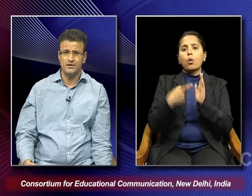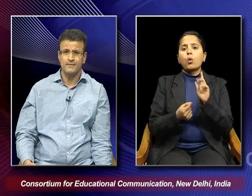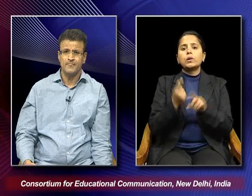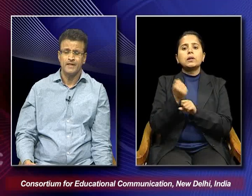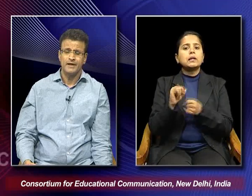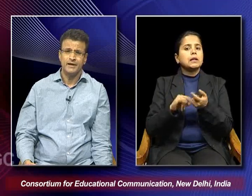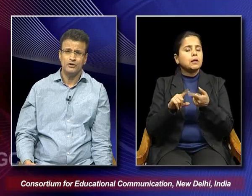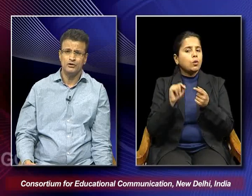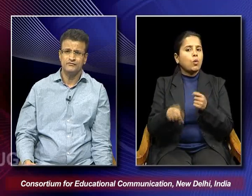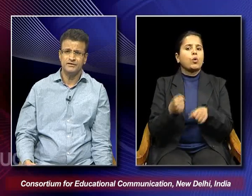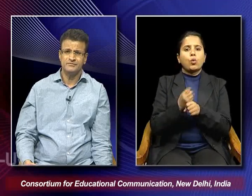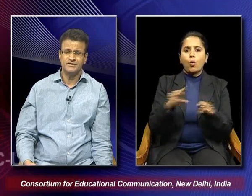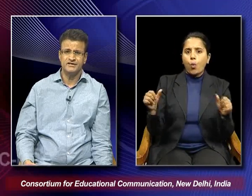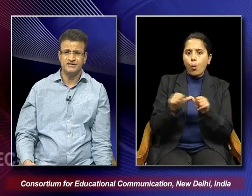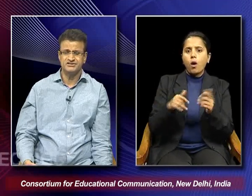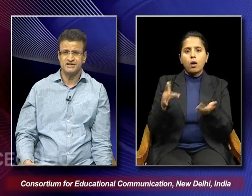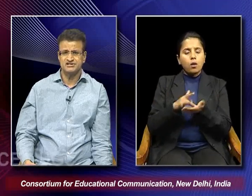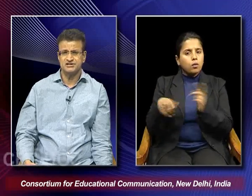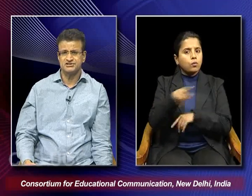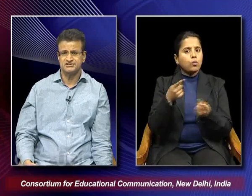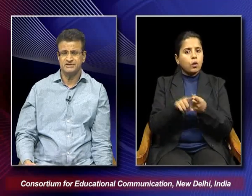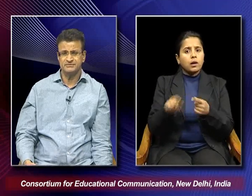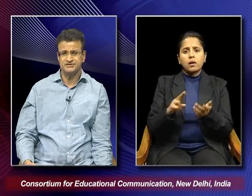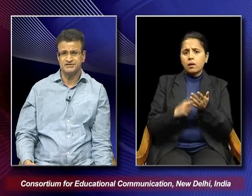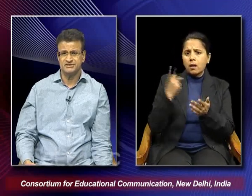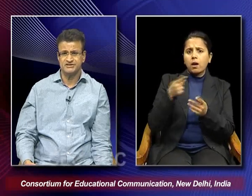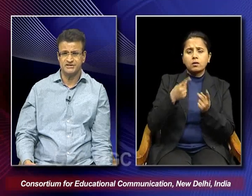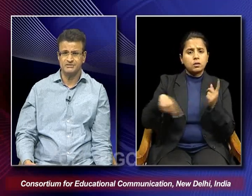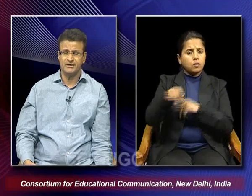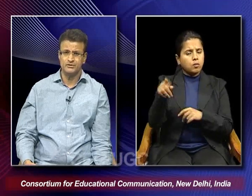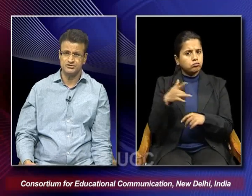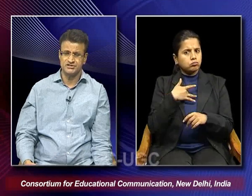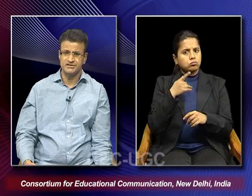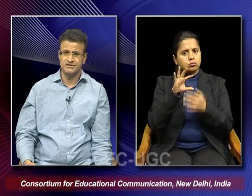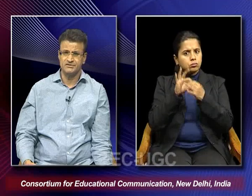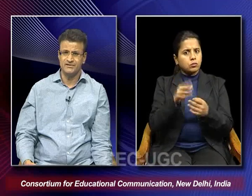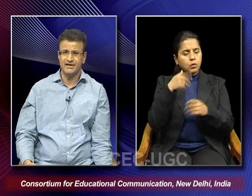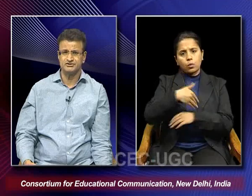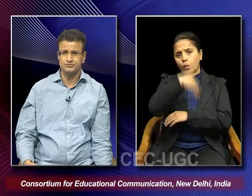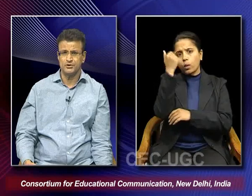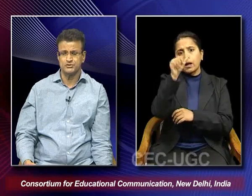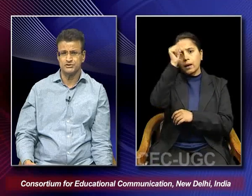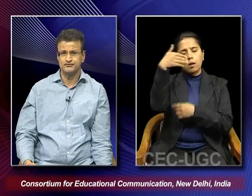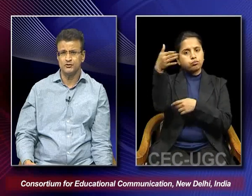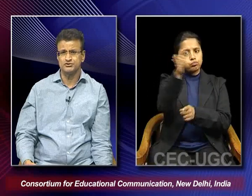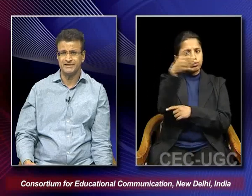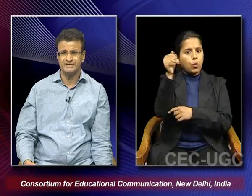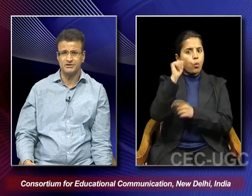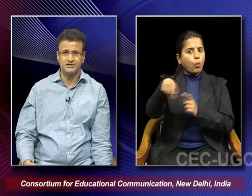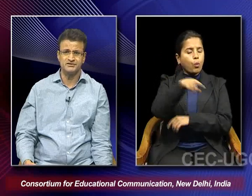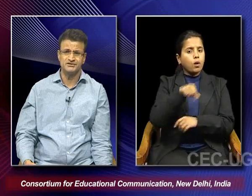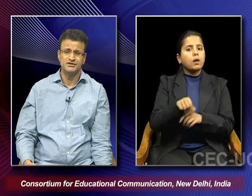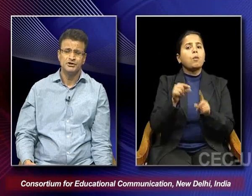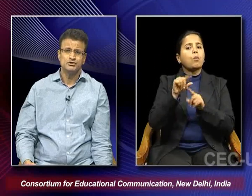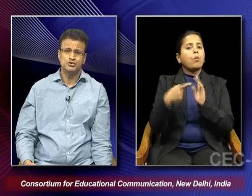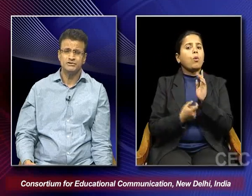Goa, and all of them, they raised the nationalist sentiments in the state by hoisting the Indian flags on Portuguese forts and the